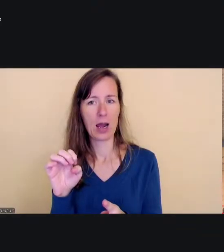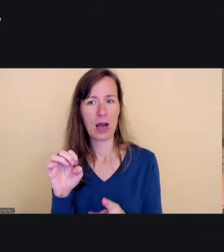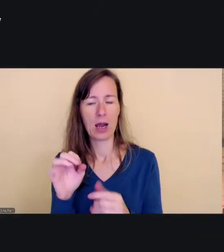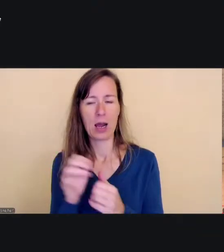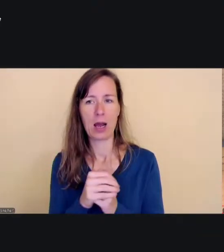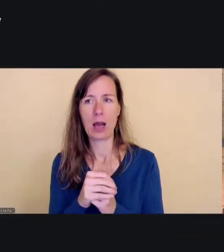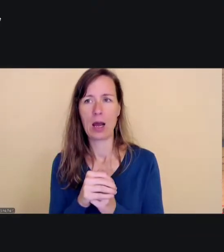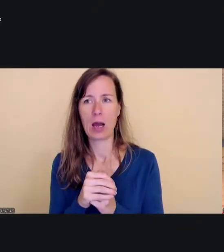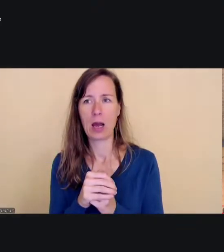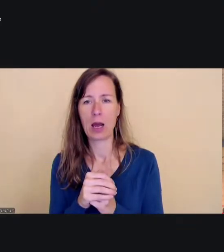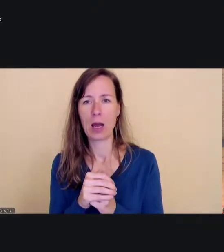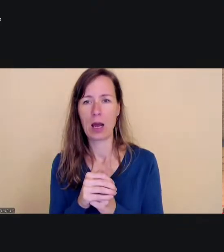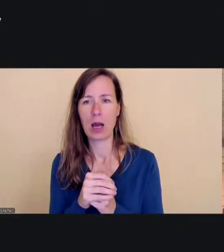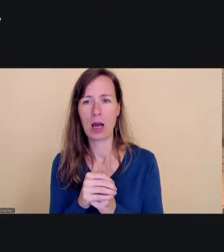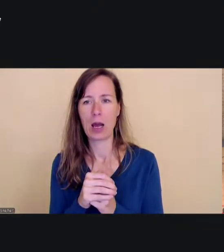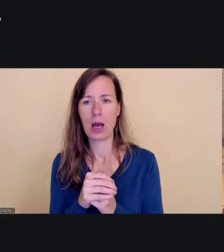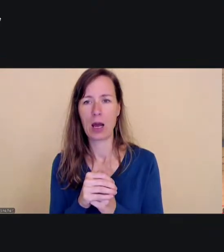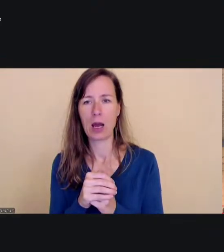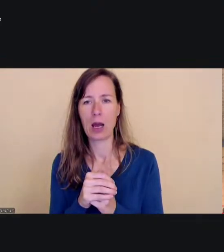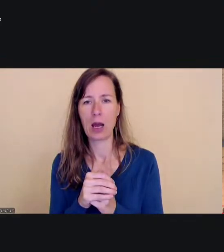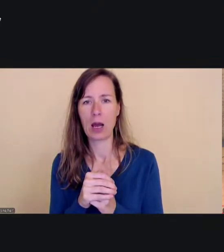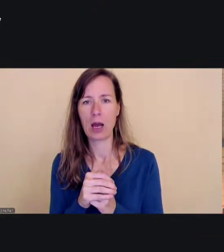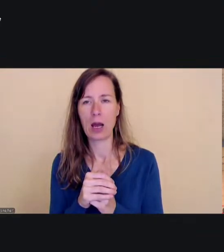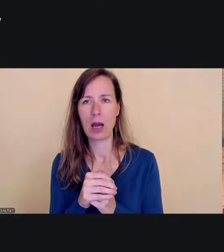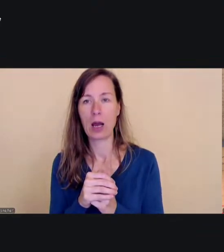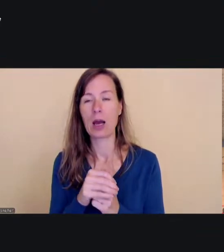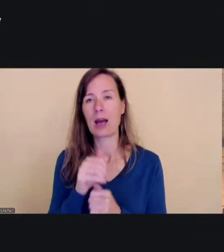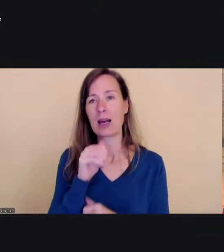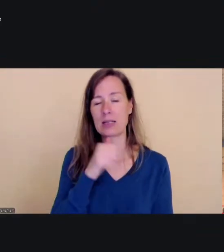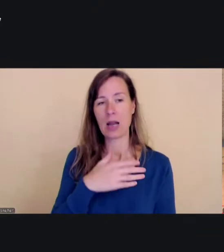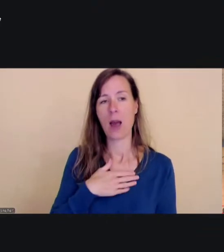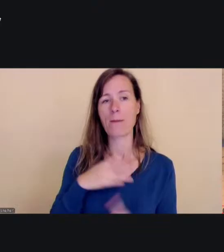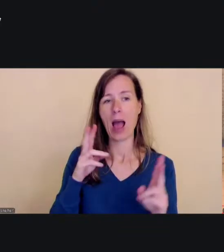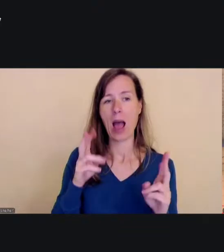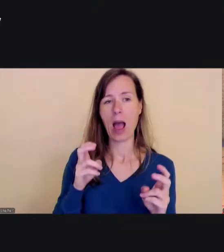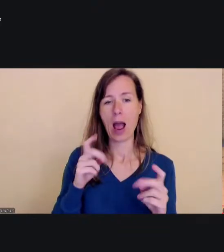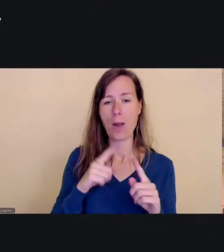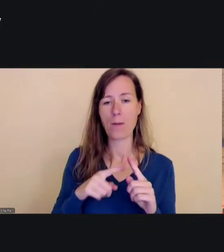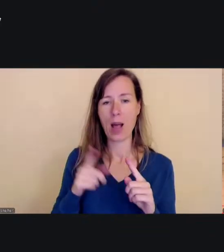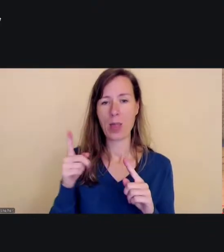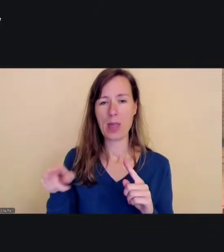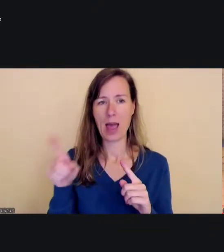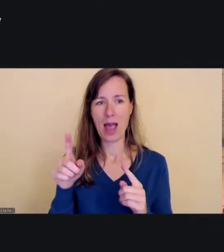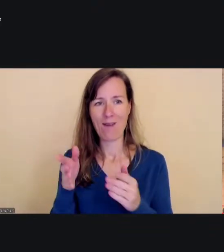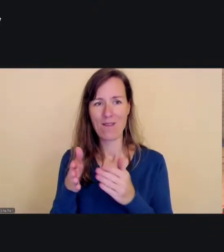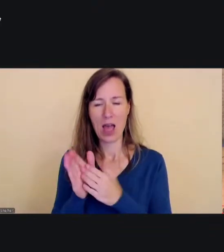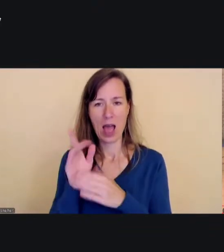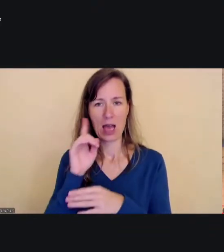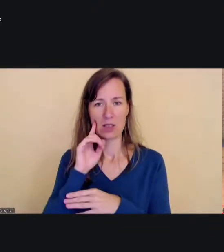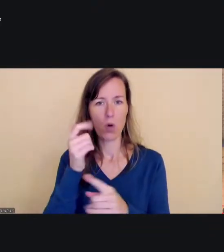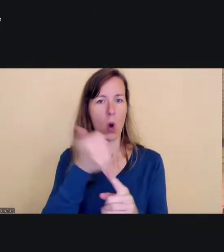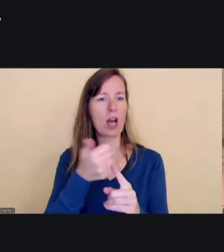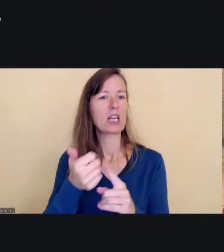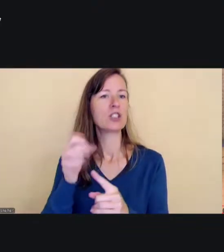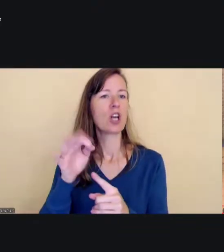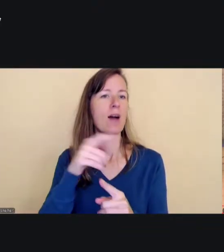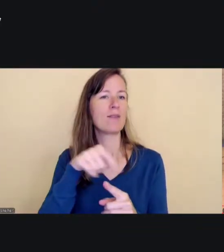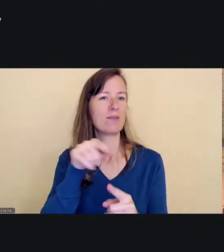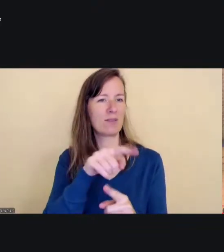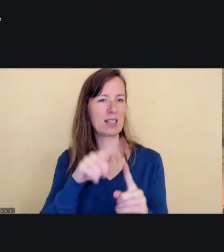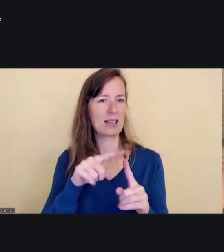It's not necessarily my item, but it is something that they've asked for each of the municipalities to provide their